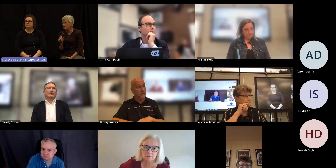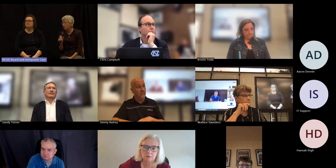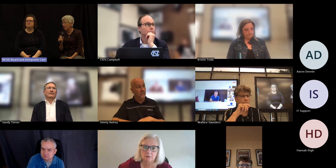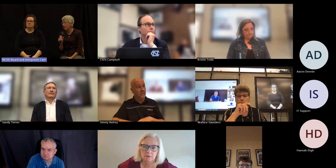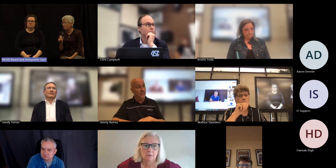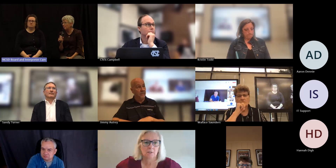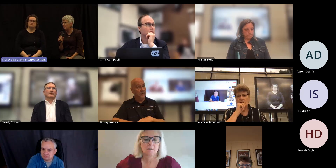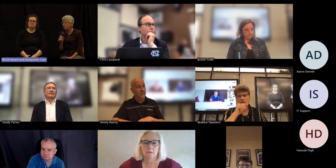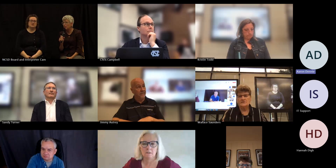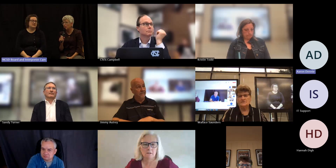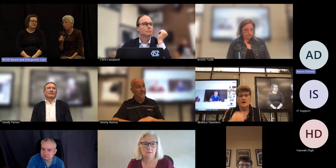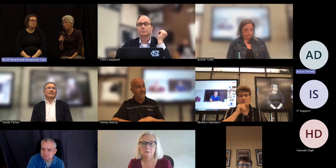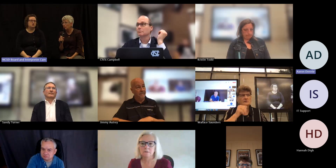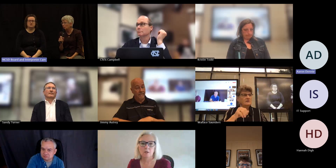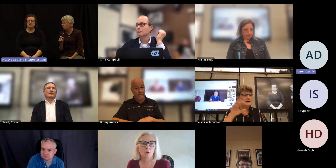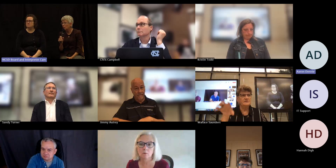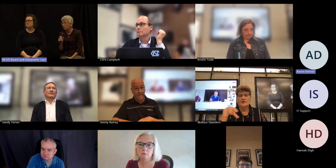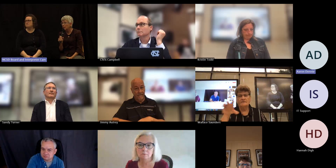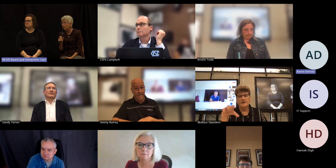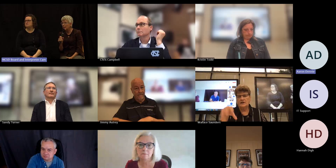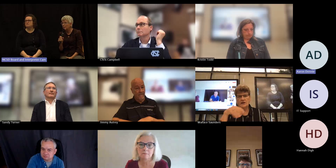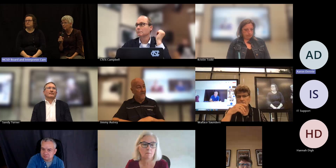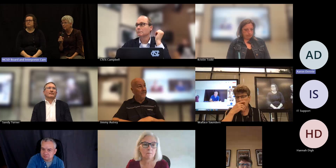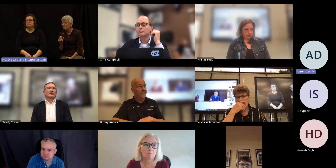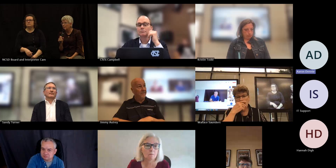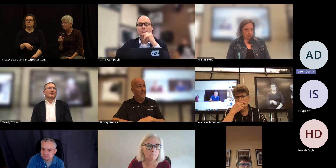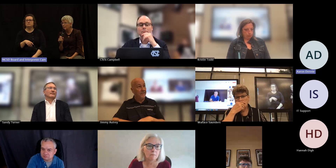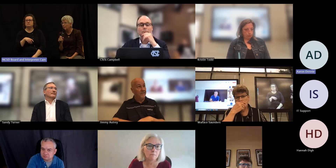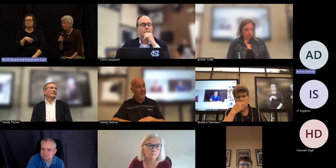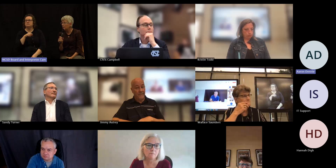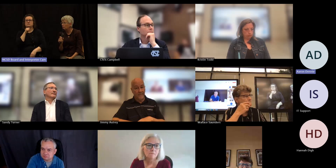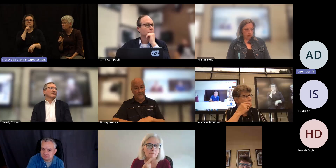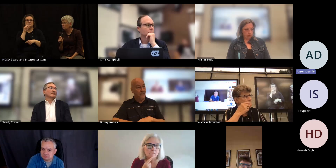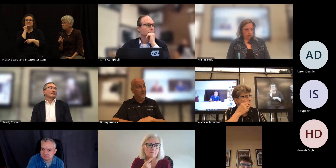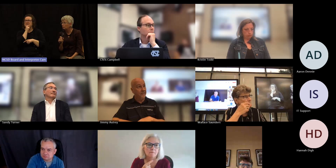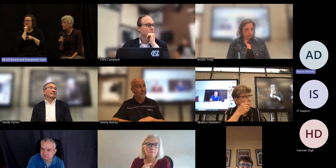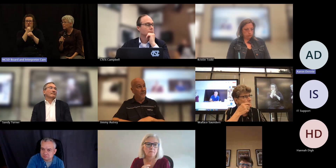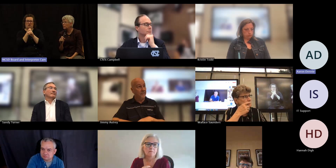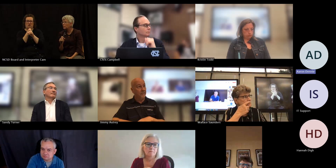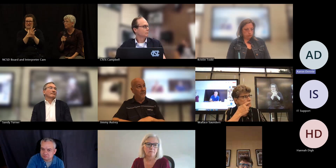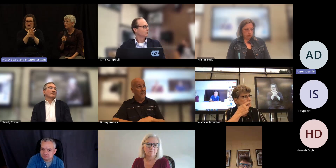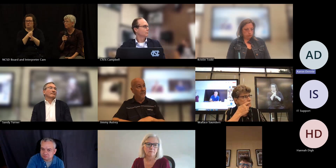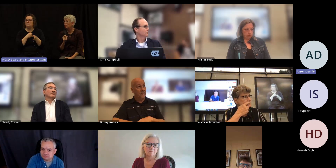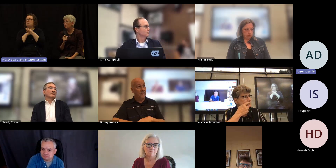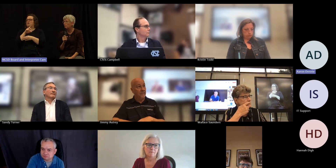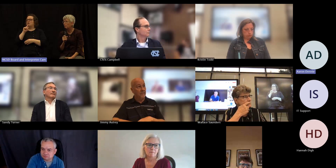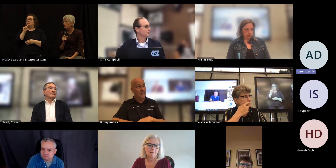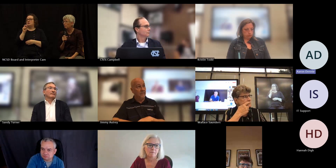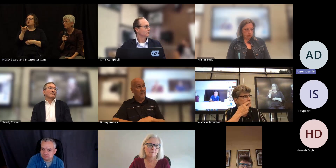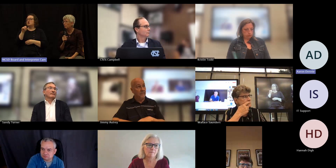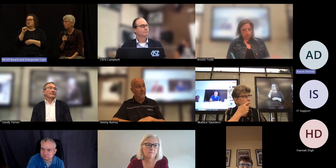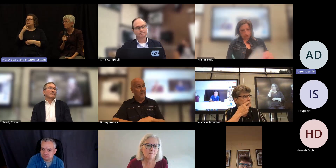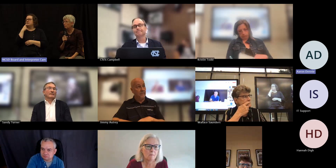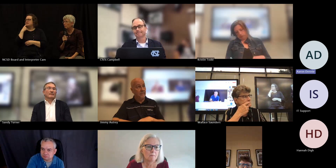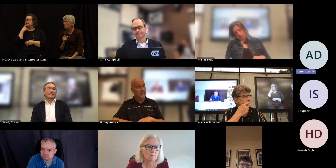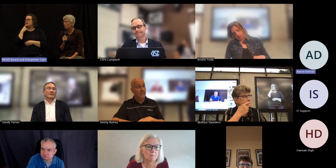going to be for that? It is not video. So, we have subscribed